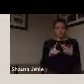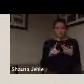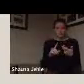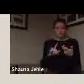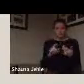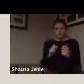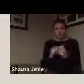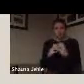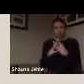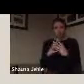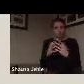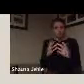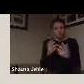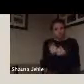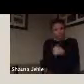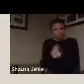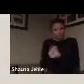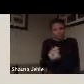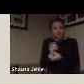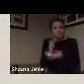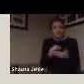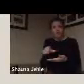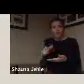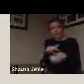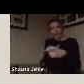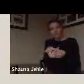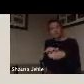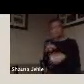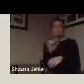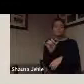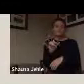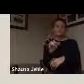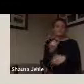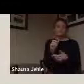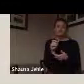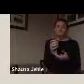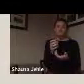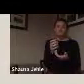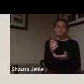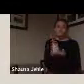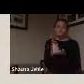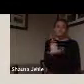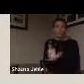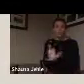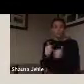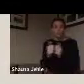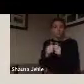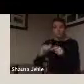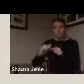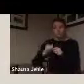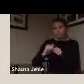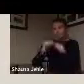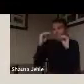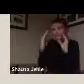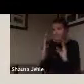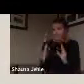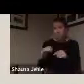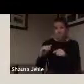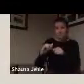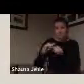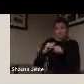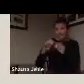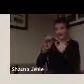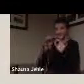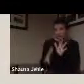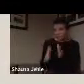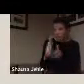of the other areas that we'd like to be working in more. Things like helping with training of teachers, even training of interpreters in